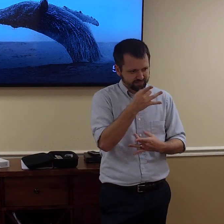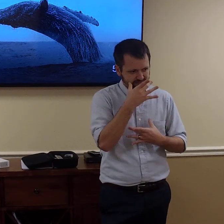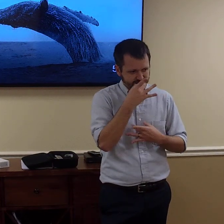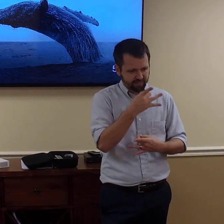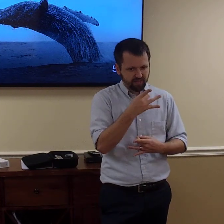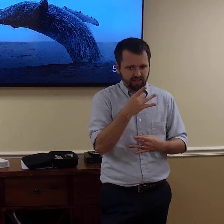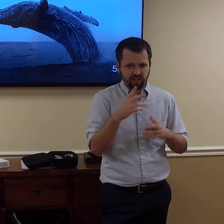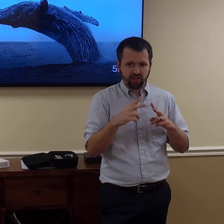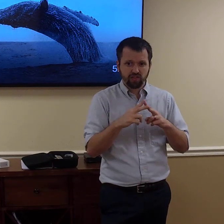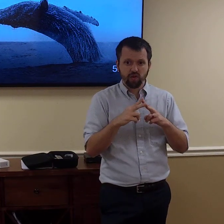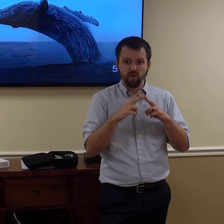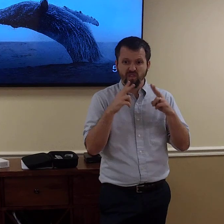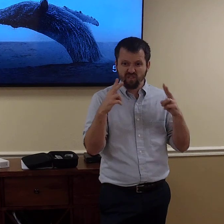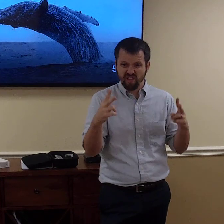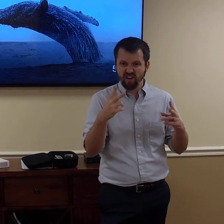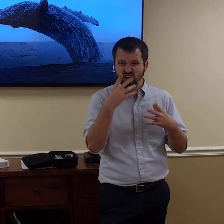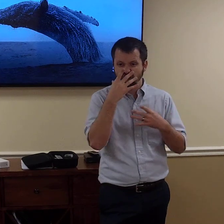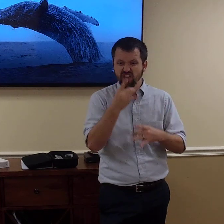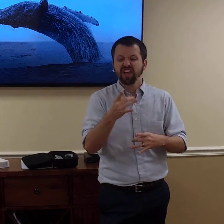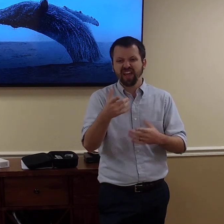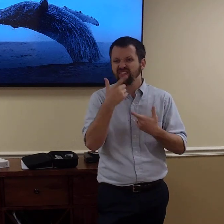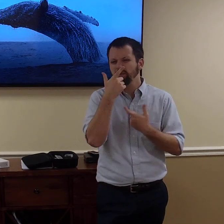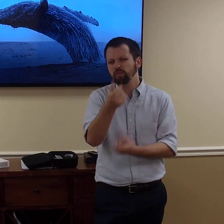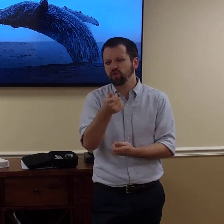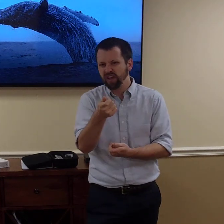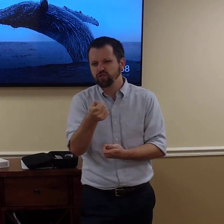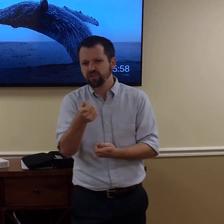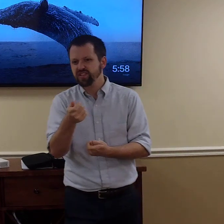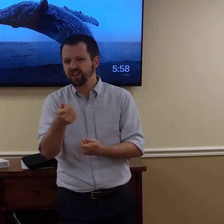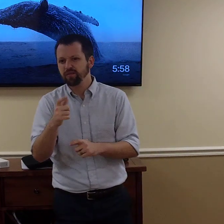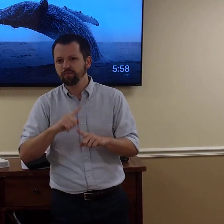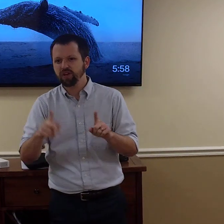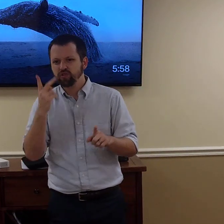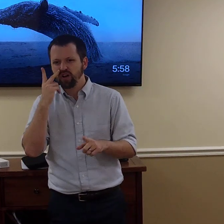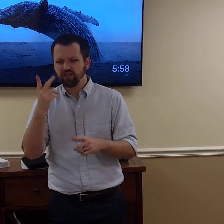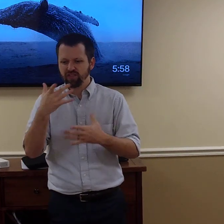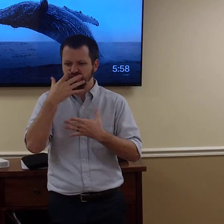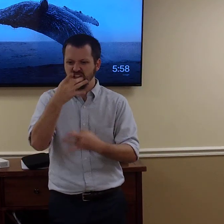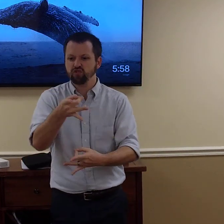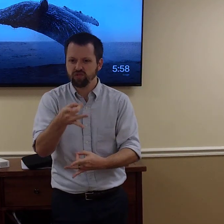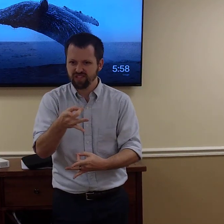Yeah, some people do interesting, but you also see interesting.